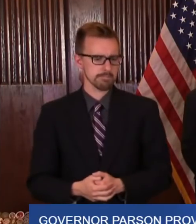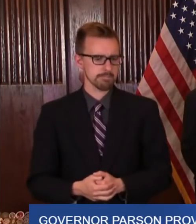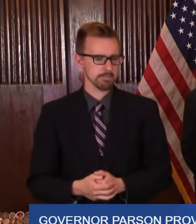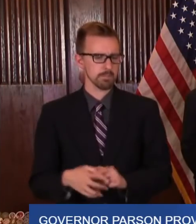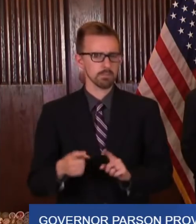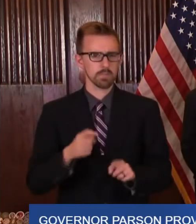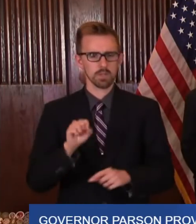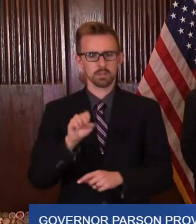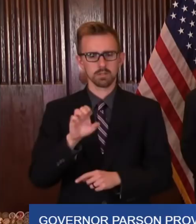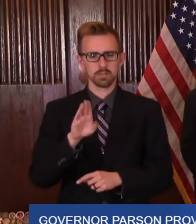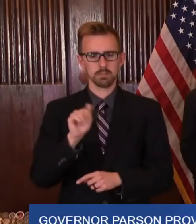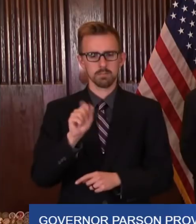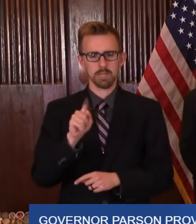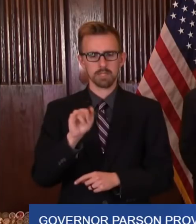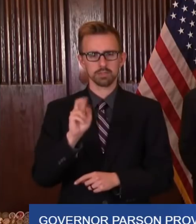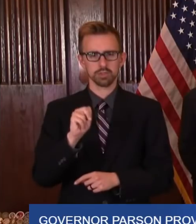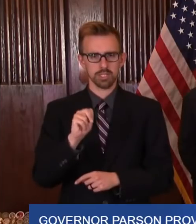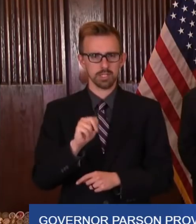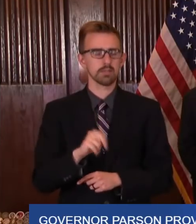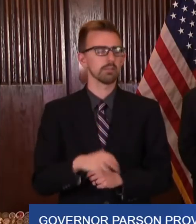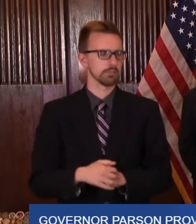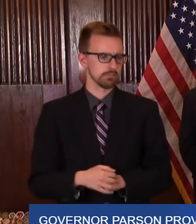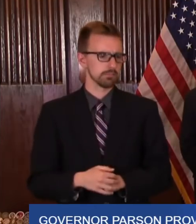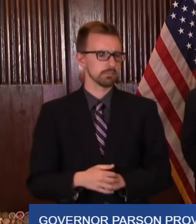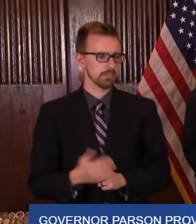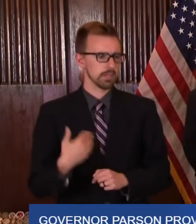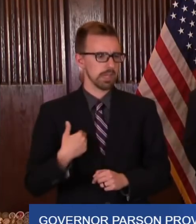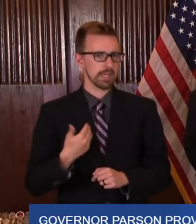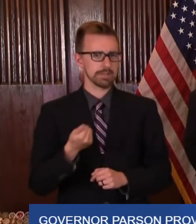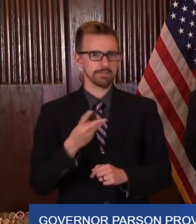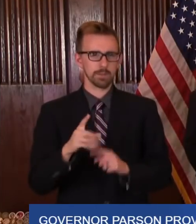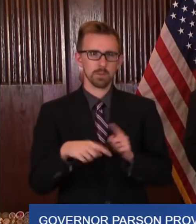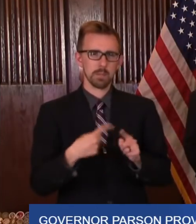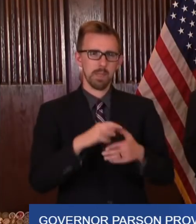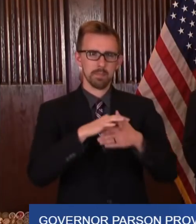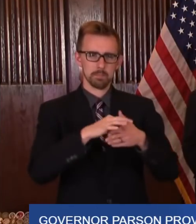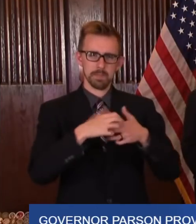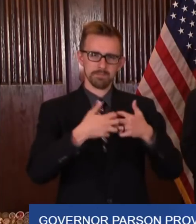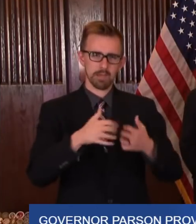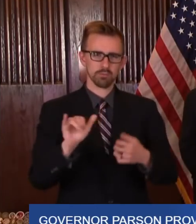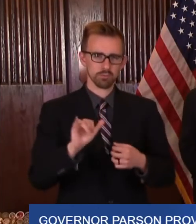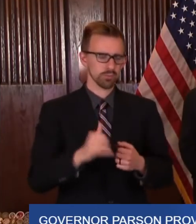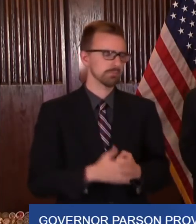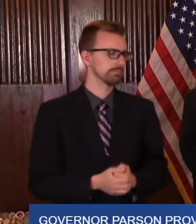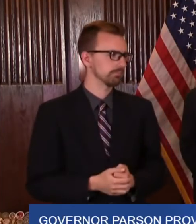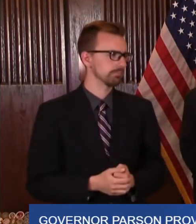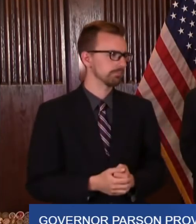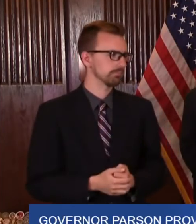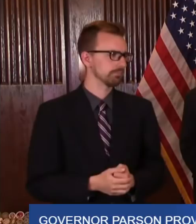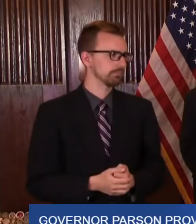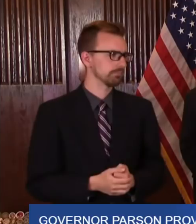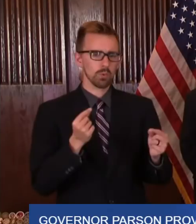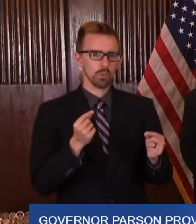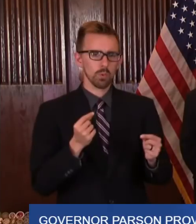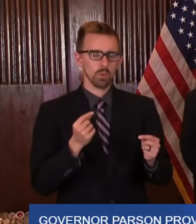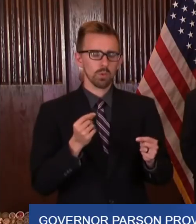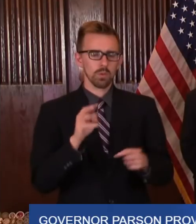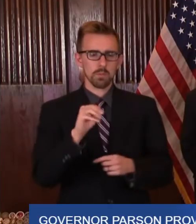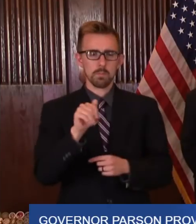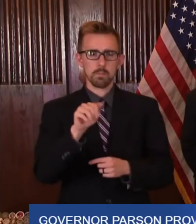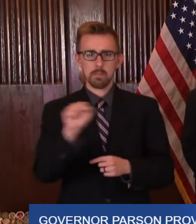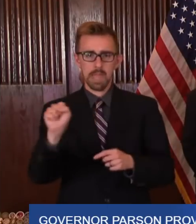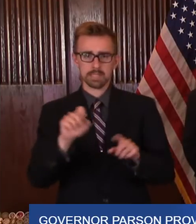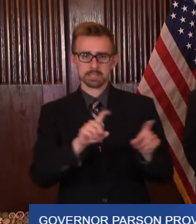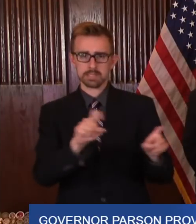from Sebastian, KBIA. He has a few regarding the meat processing as well. Will the state be conducting mass tests at meat processing plants